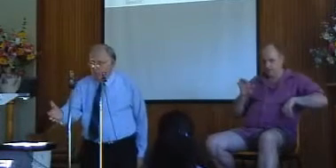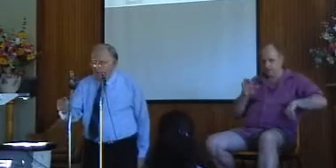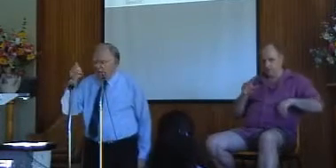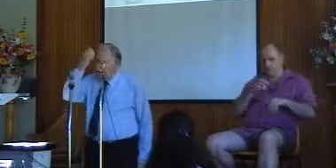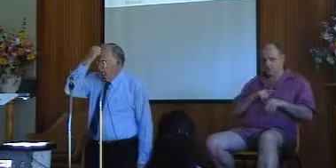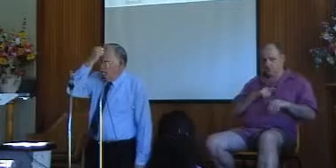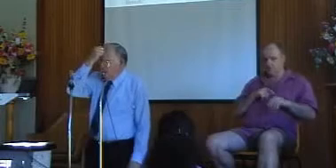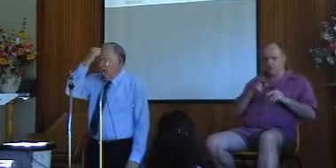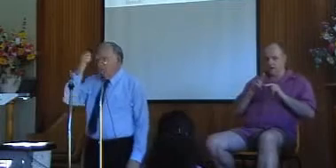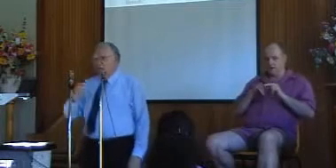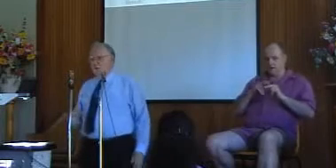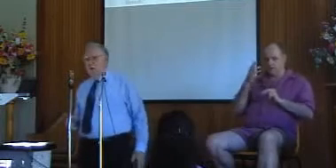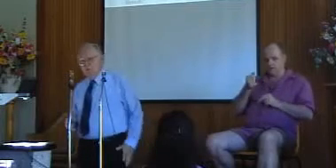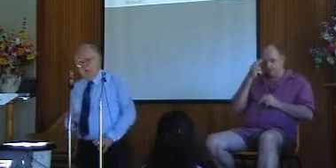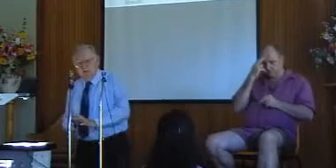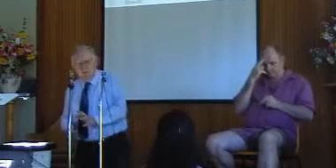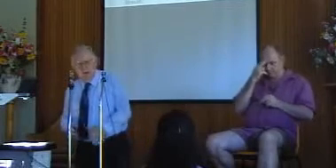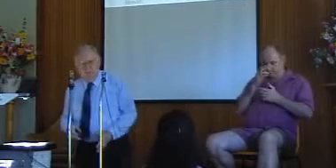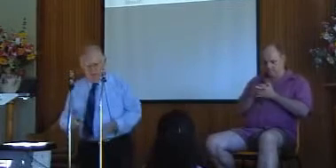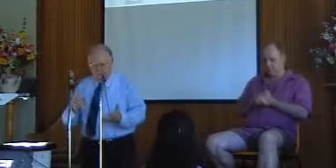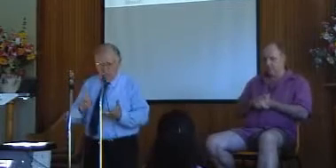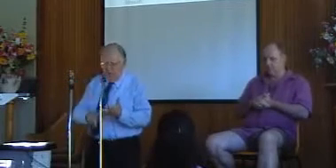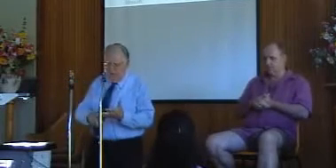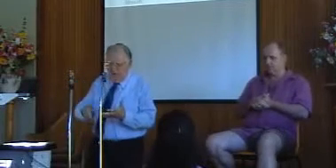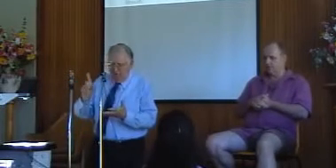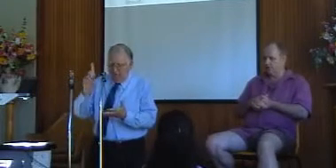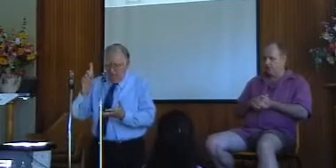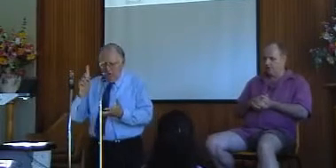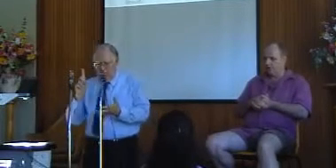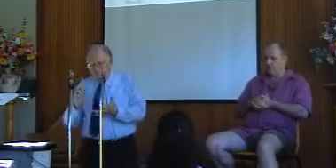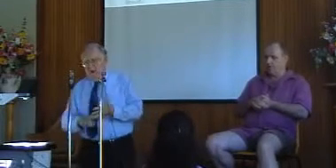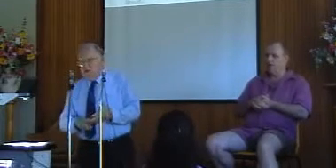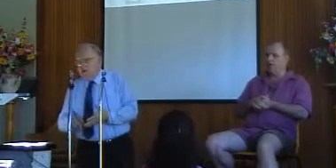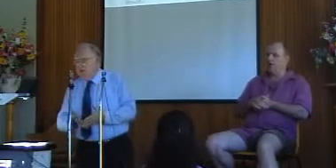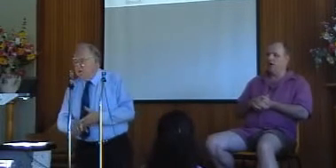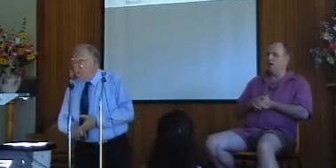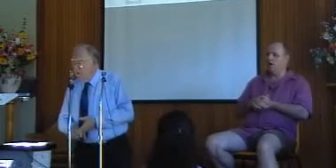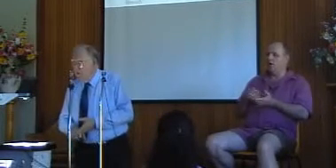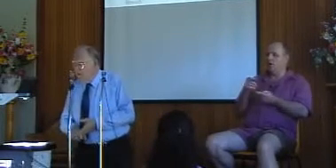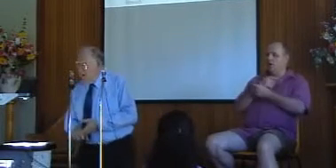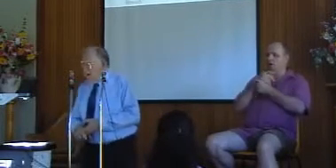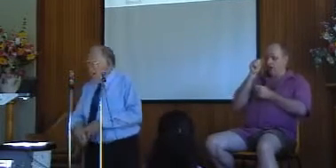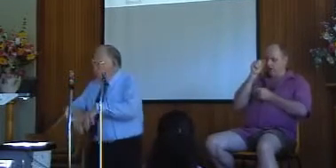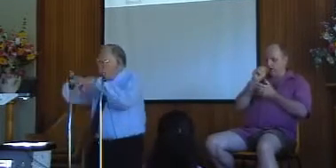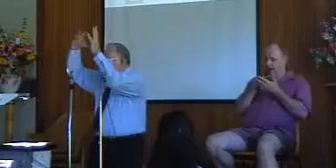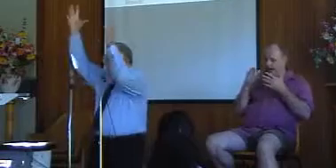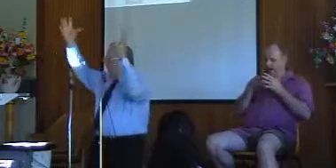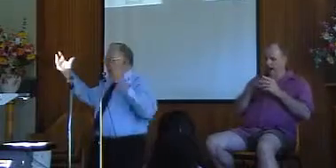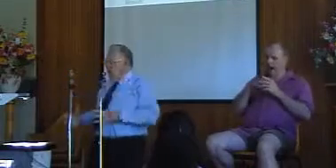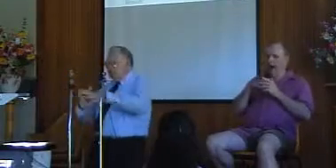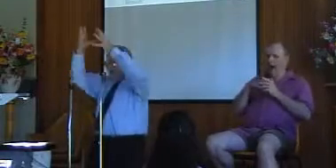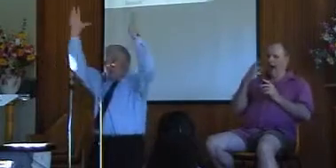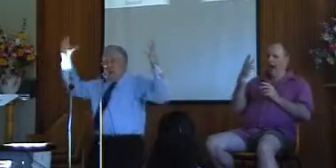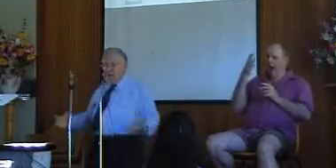live? Oh, did I not tell you about the wise men that came and they left me gold, frankincense and myrrh? You can see what